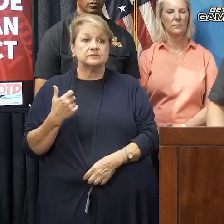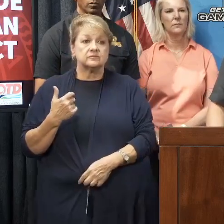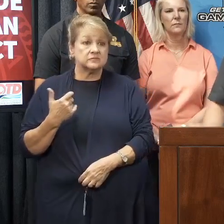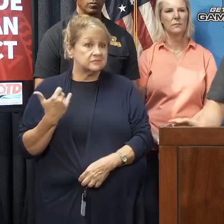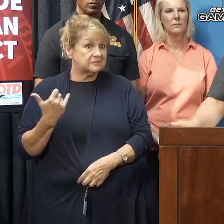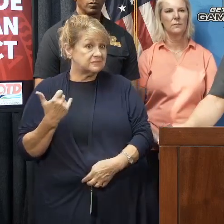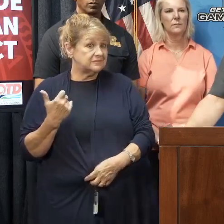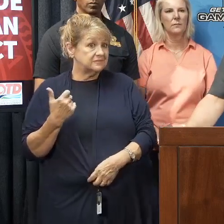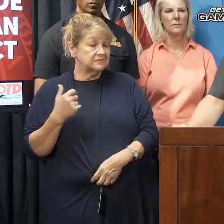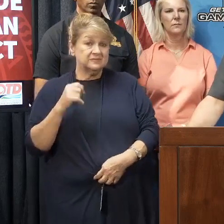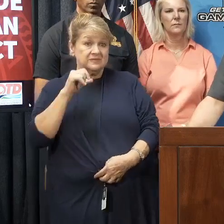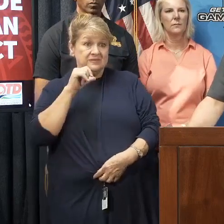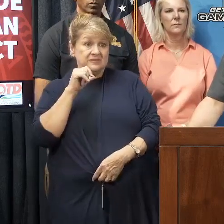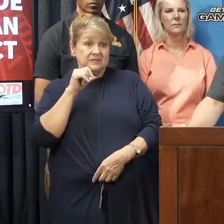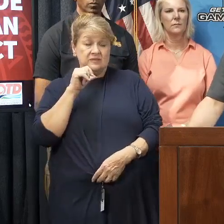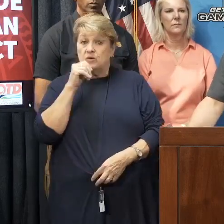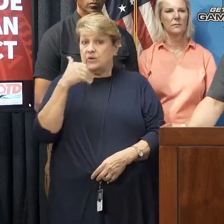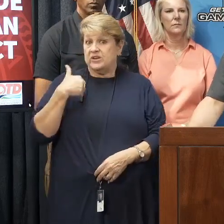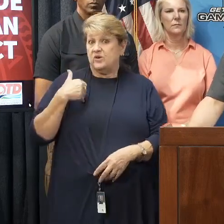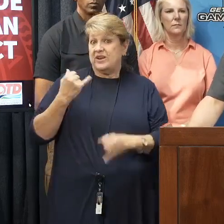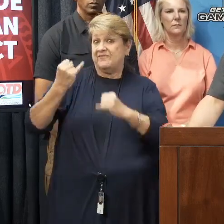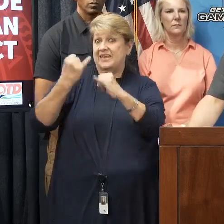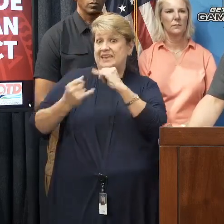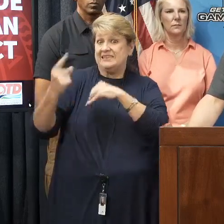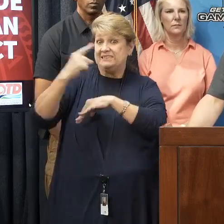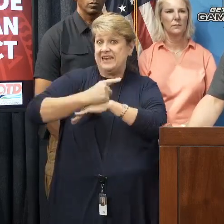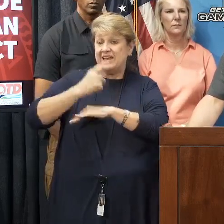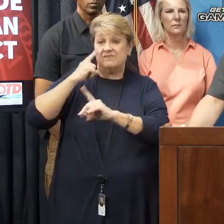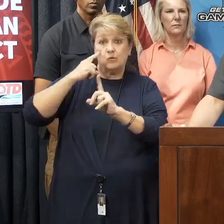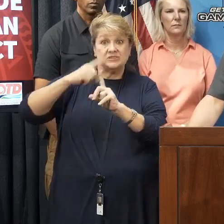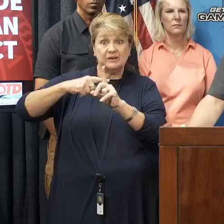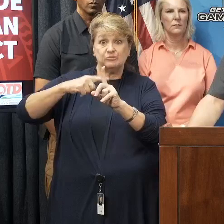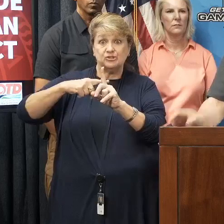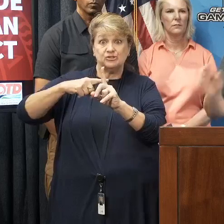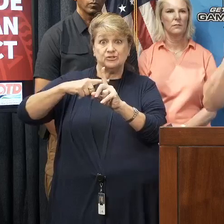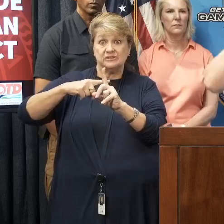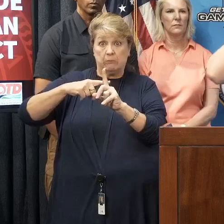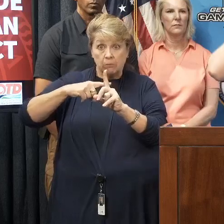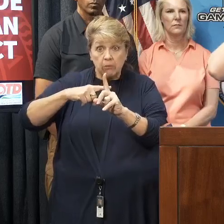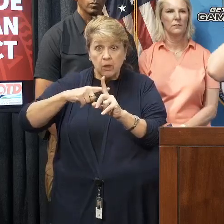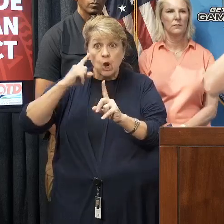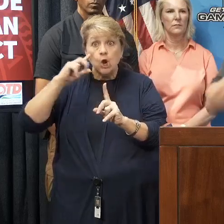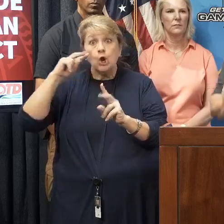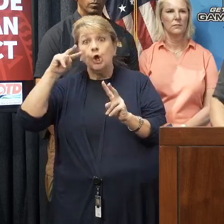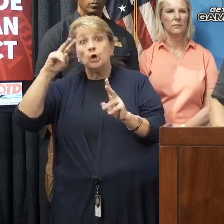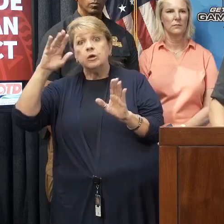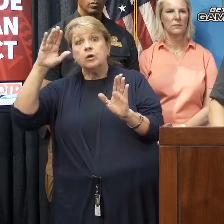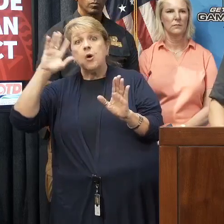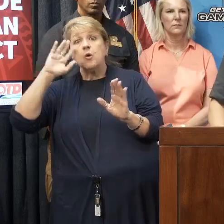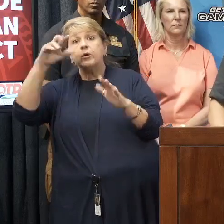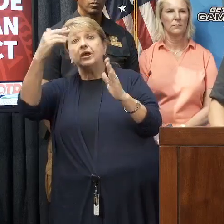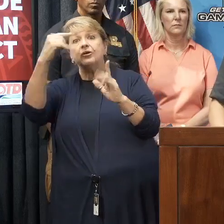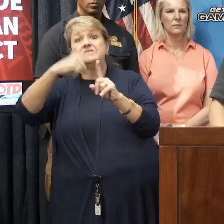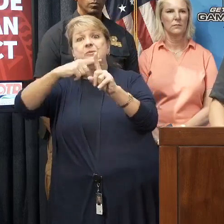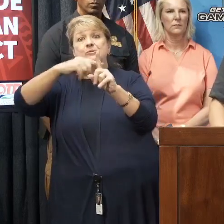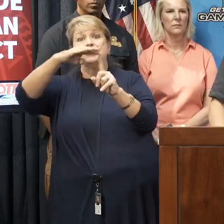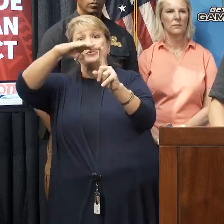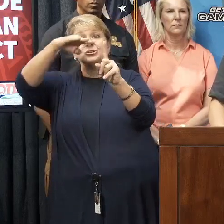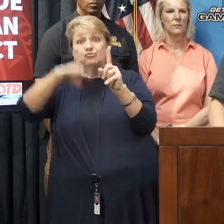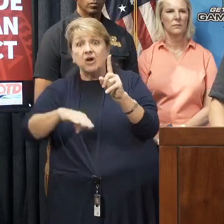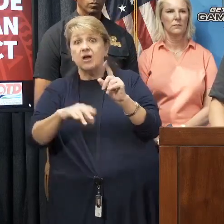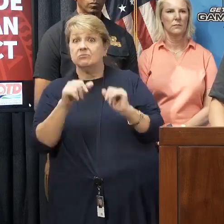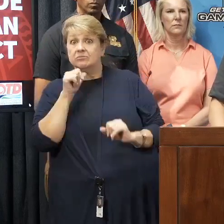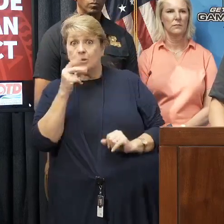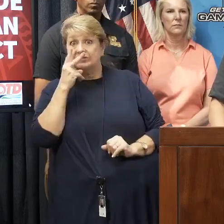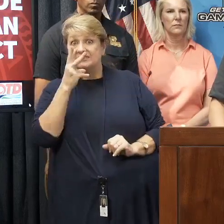don't have like a set end date for the extreme temperatures. Are we planning to push this burn ban back even further, or is